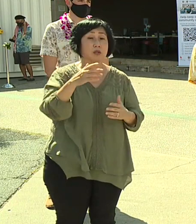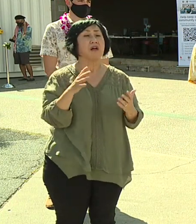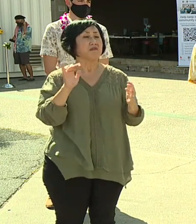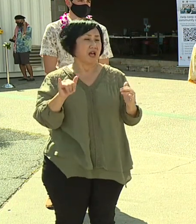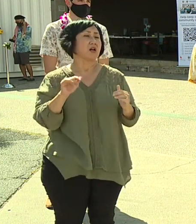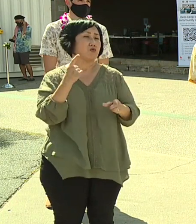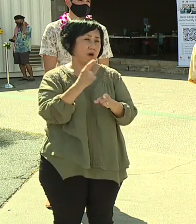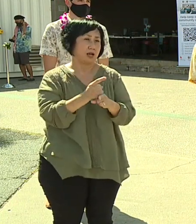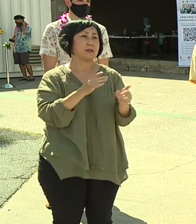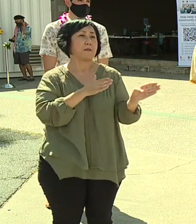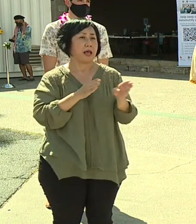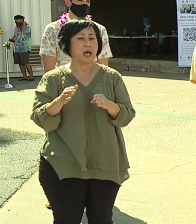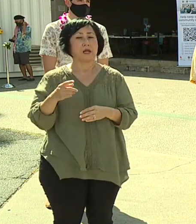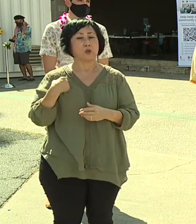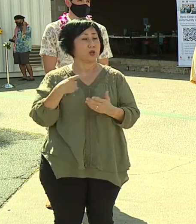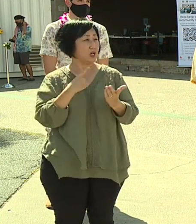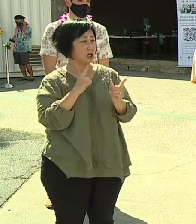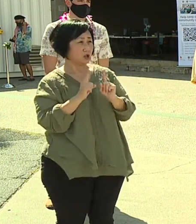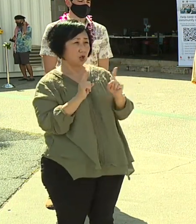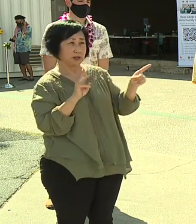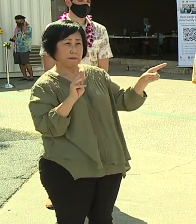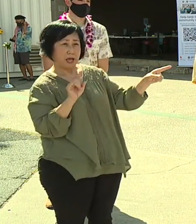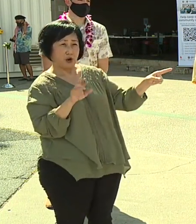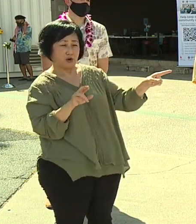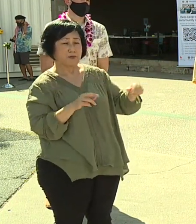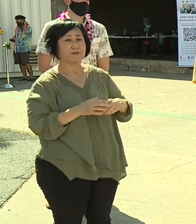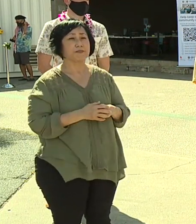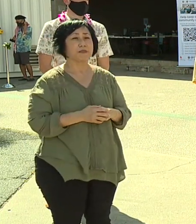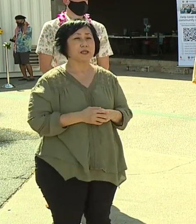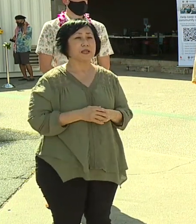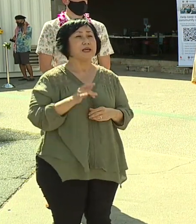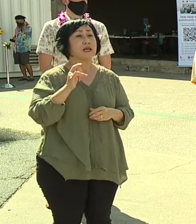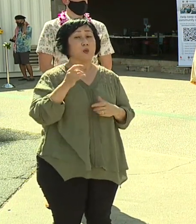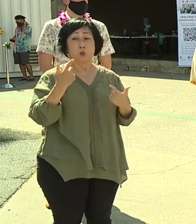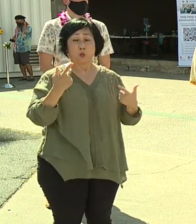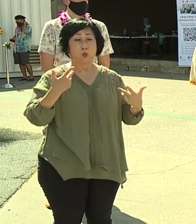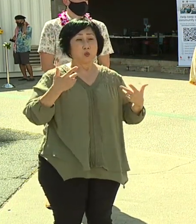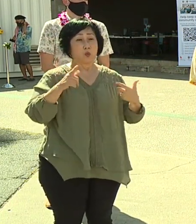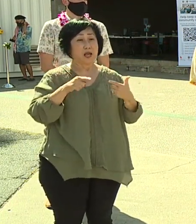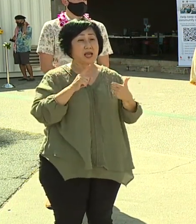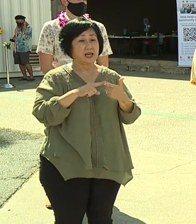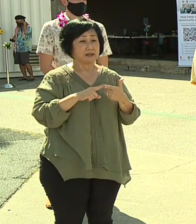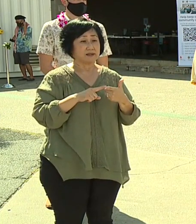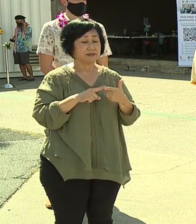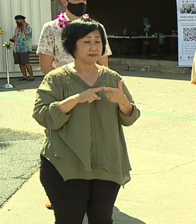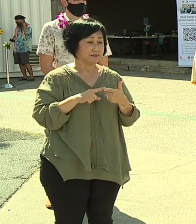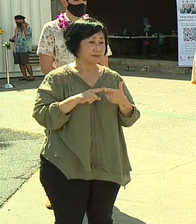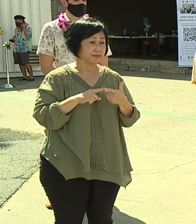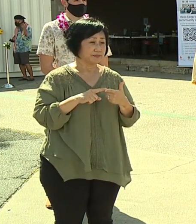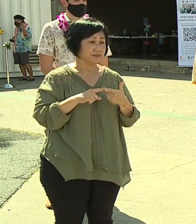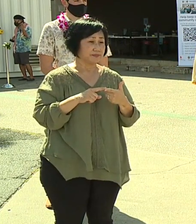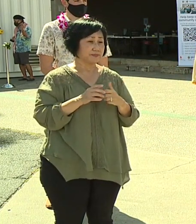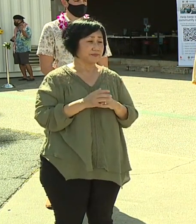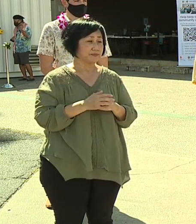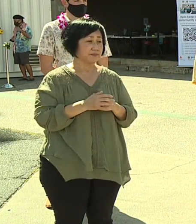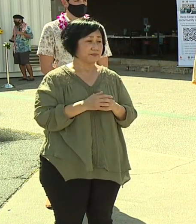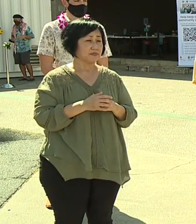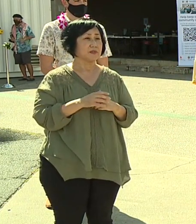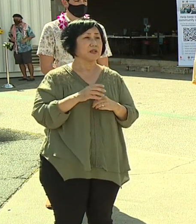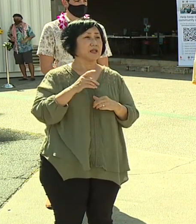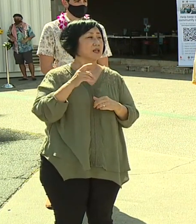the plan. So we talked to the mayor that if once we get the Trusted